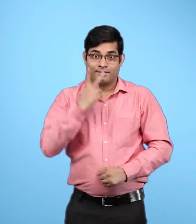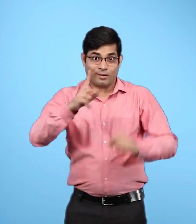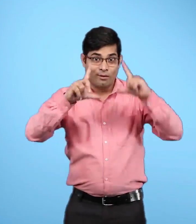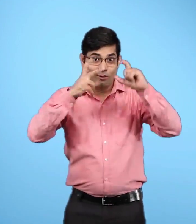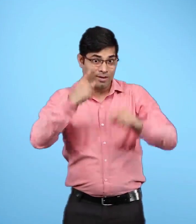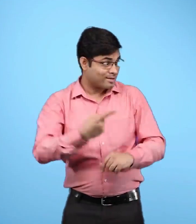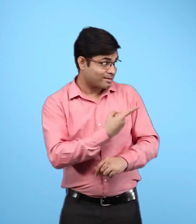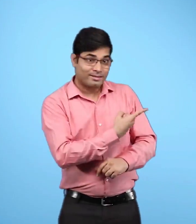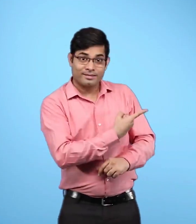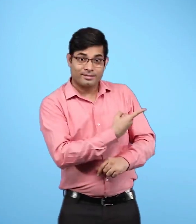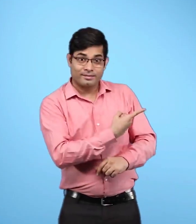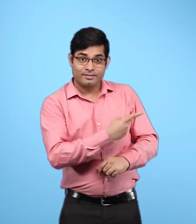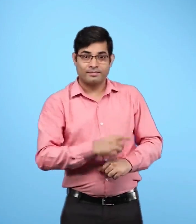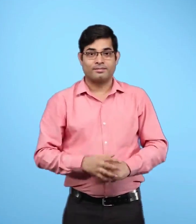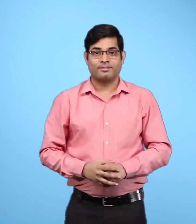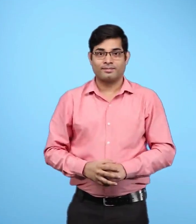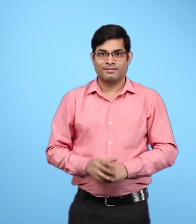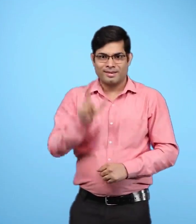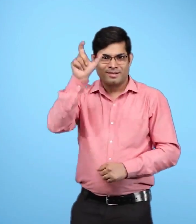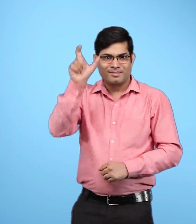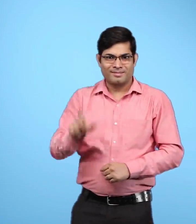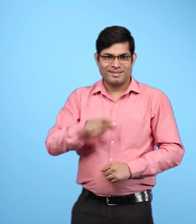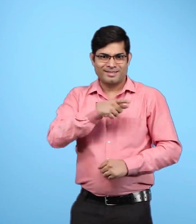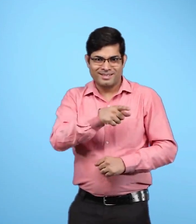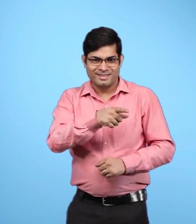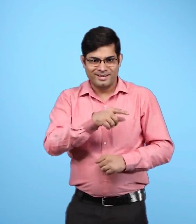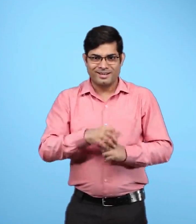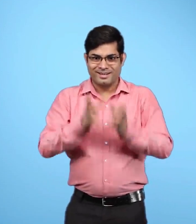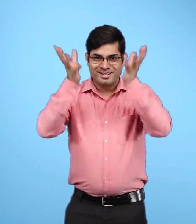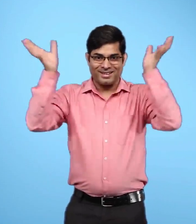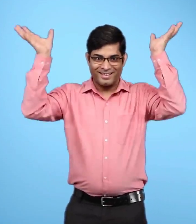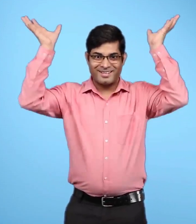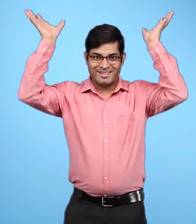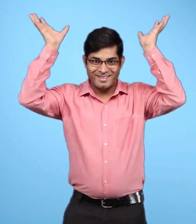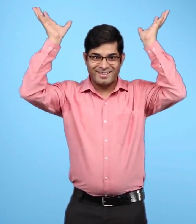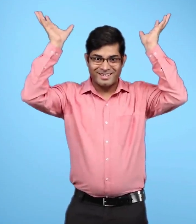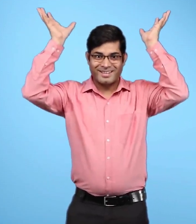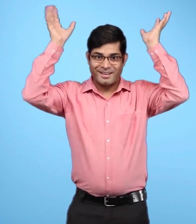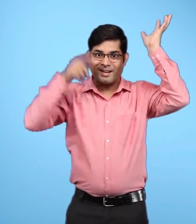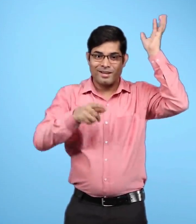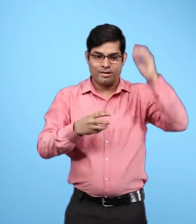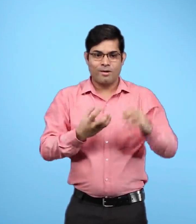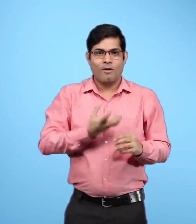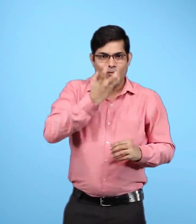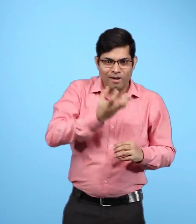Picture 2 on the right side shows a fruit seller holding a basket full of fruits like